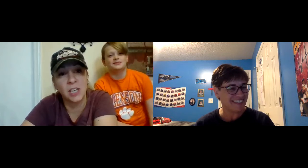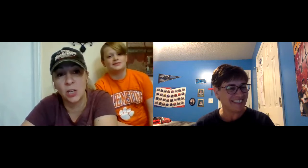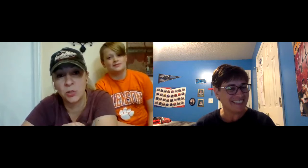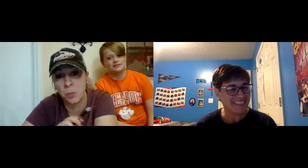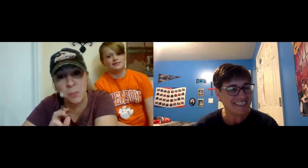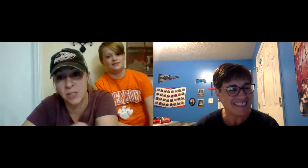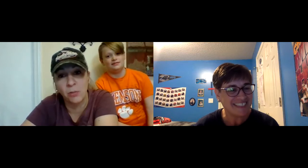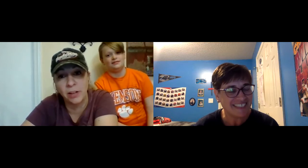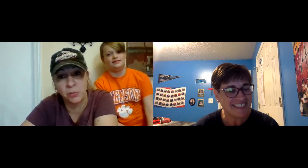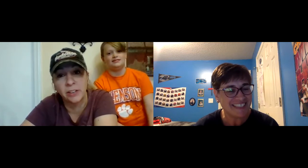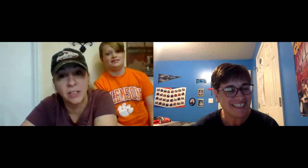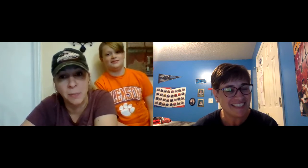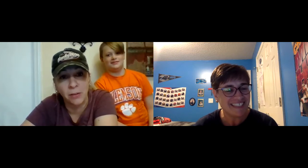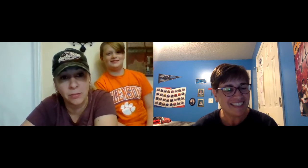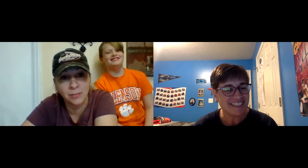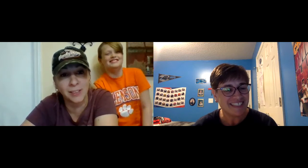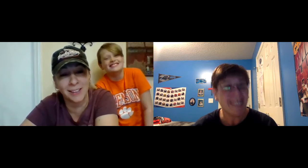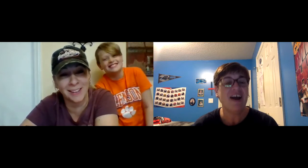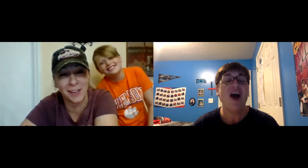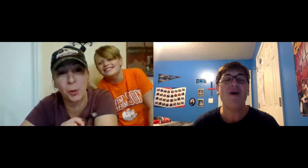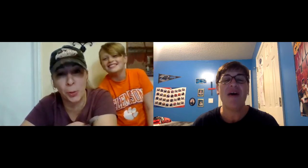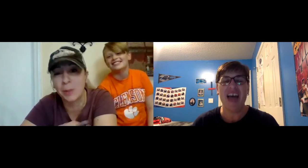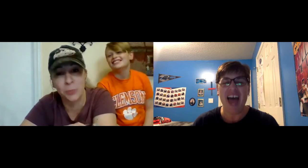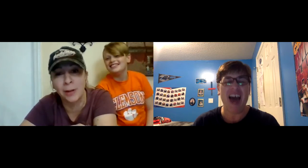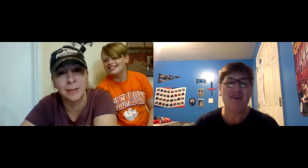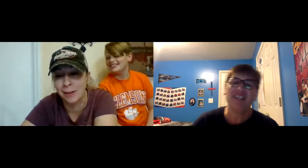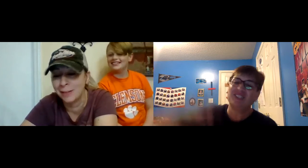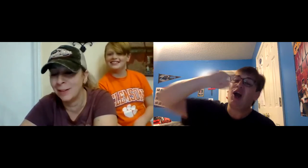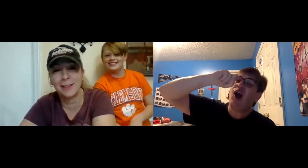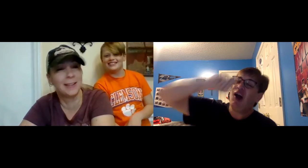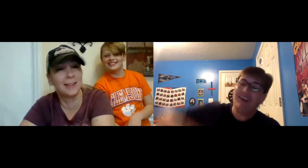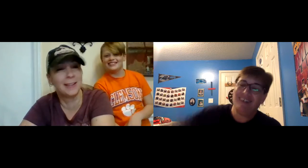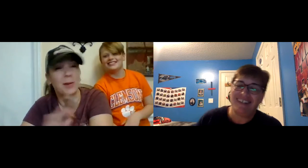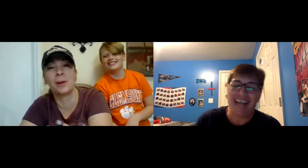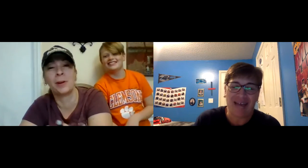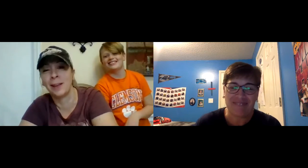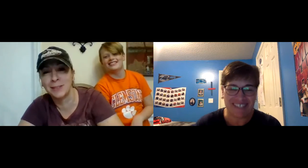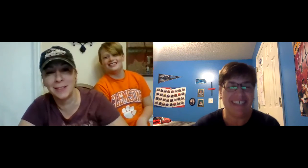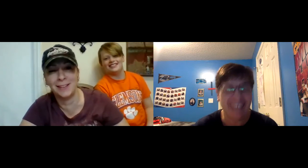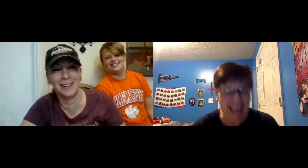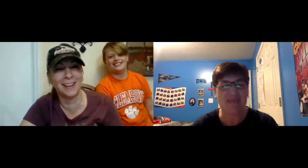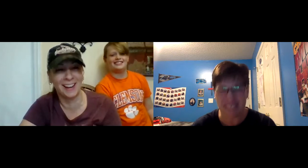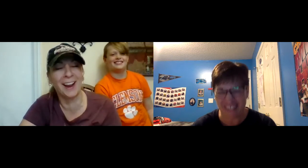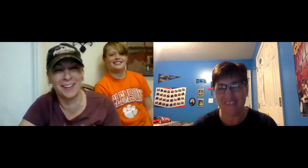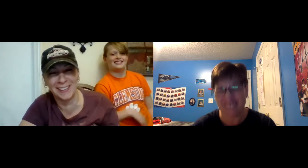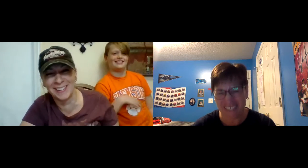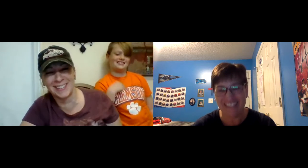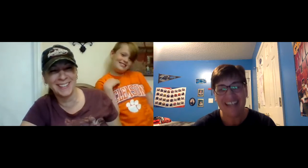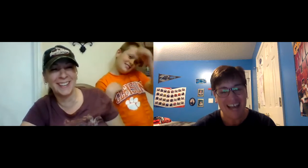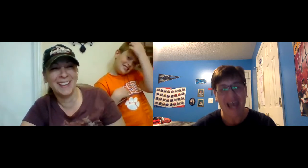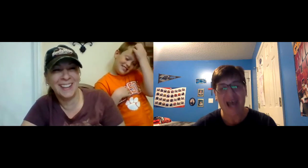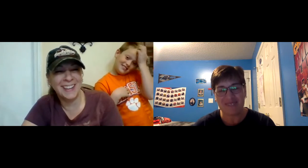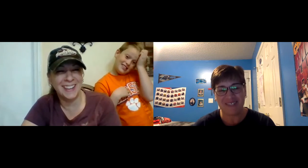just, he goes and puts that right directly in his mouth. Oh, It goes right. yeah, just Doesn't want anything else.